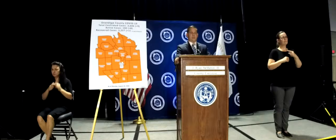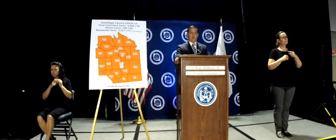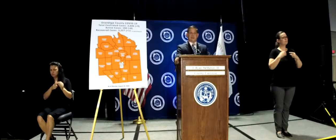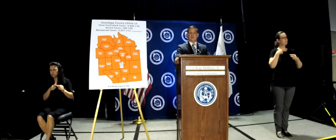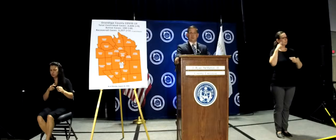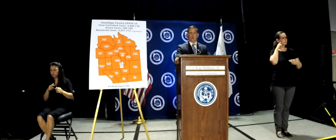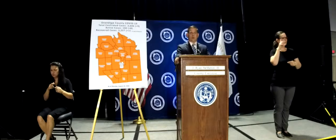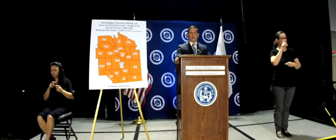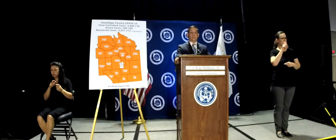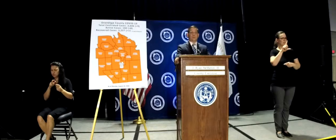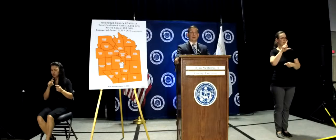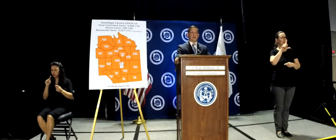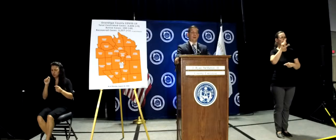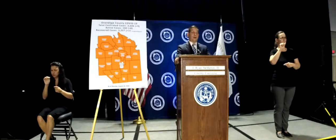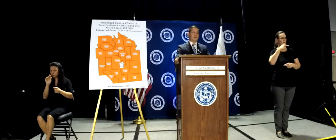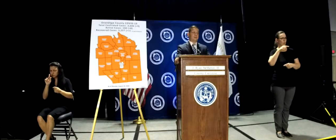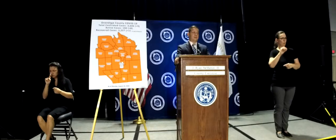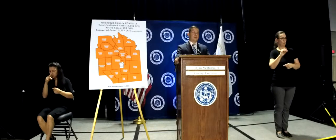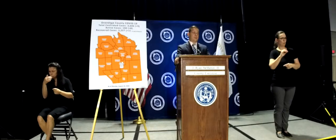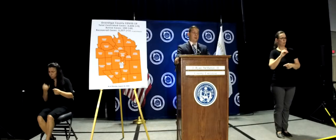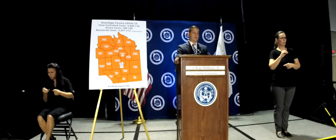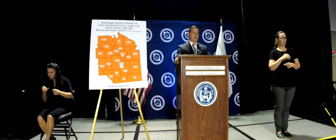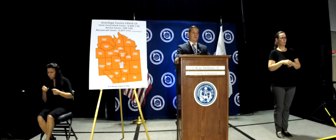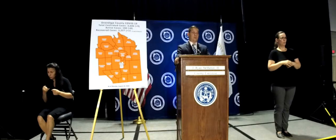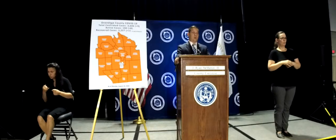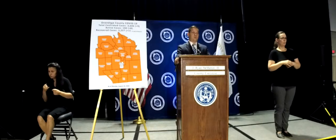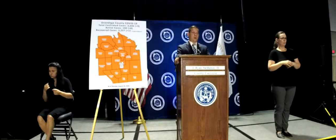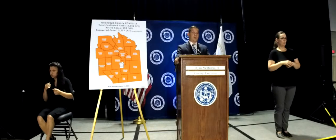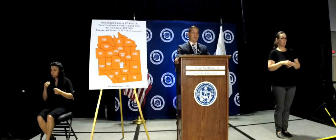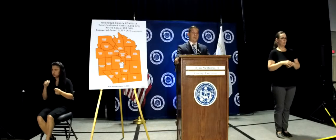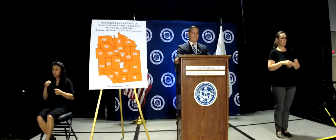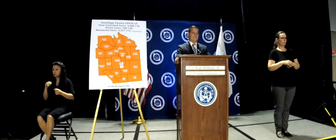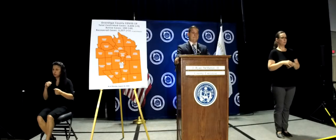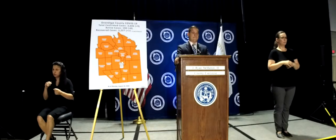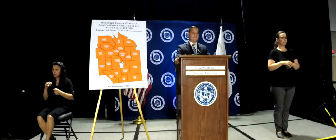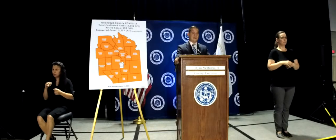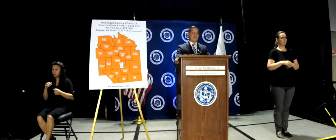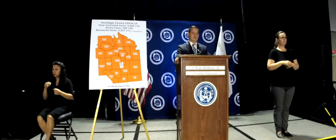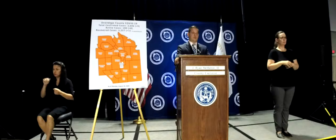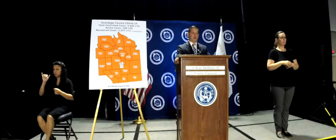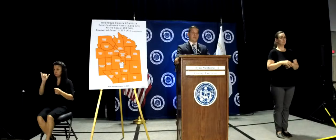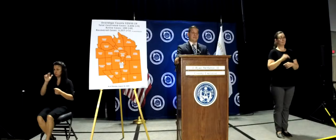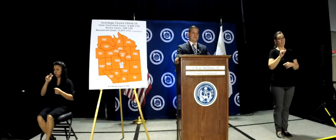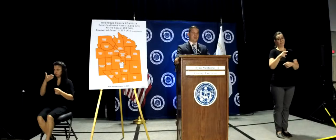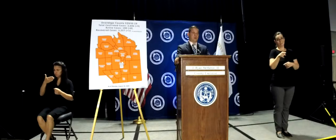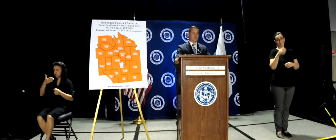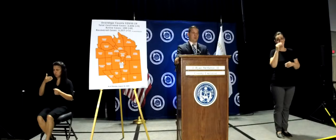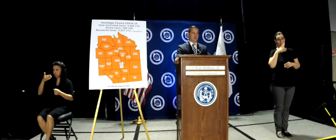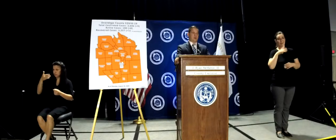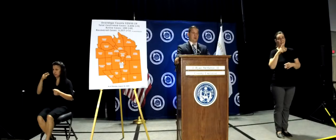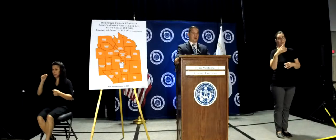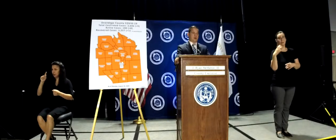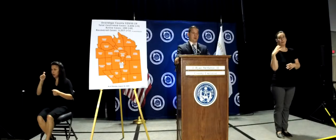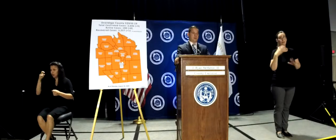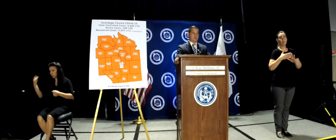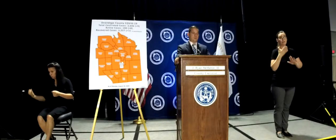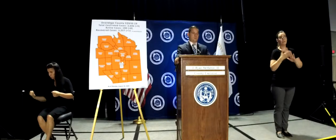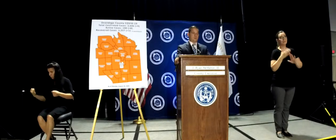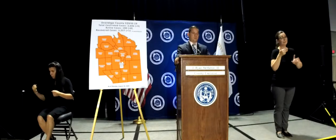employment standpoint, that's an employer. And, but for the most part, I think if you're a casino